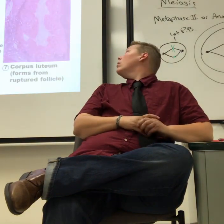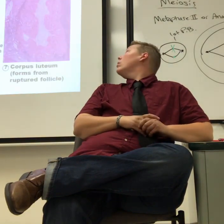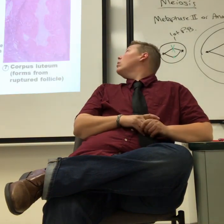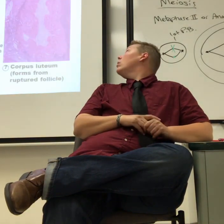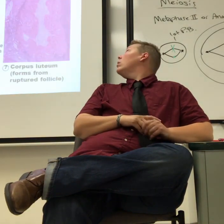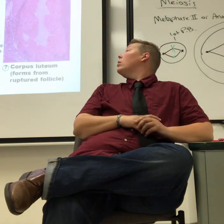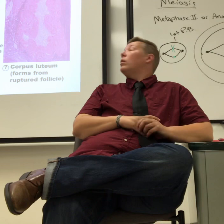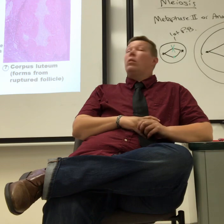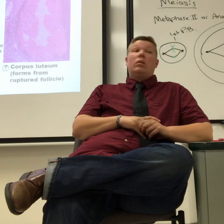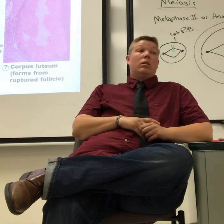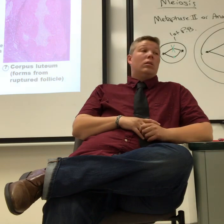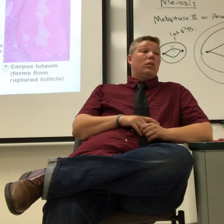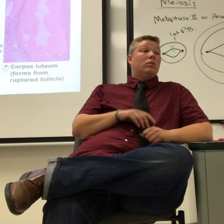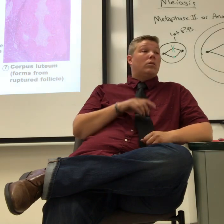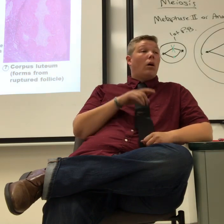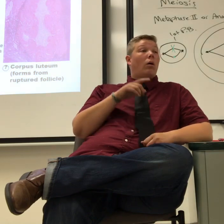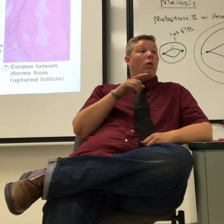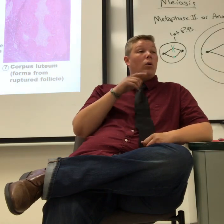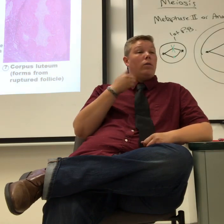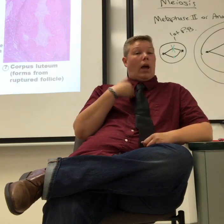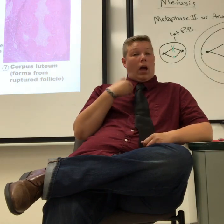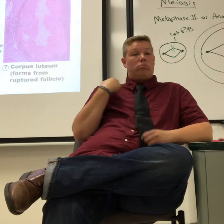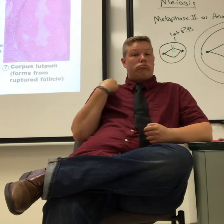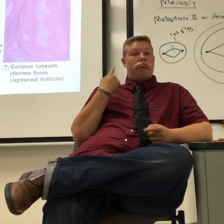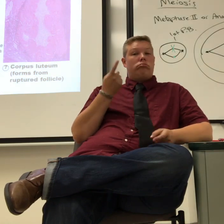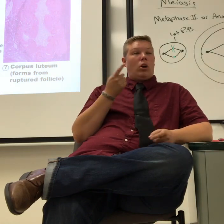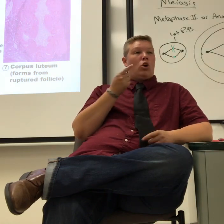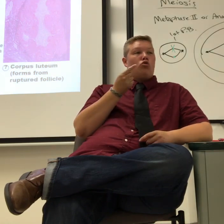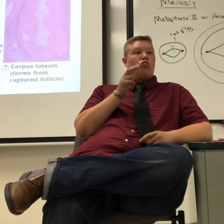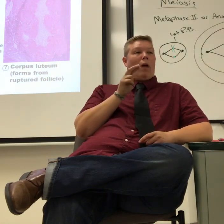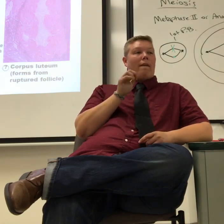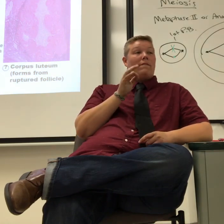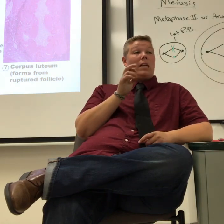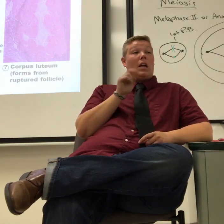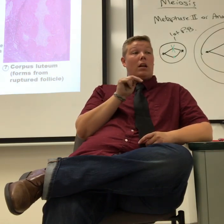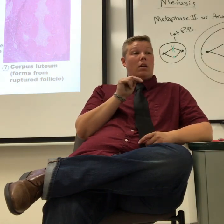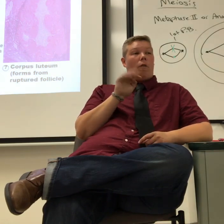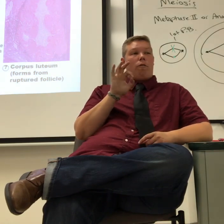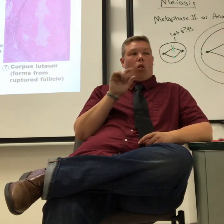is you've had a Graafian follicle. It ruptures